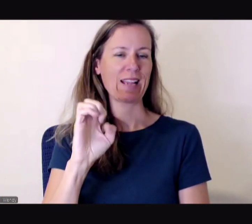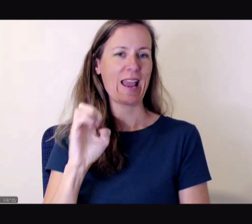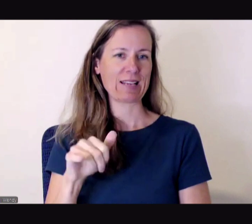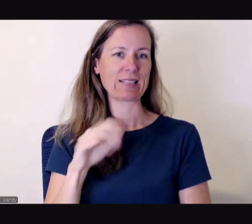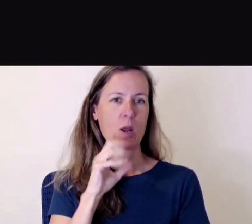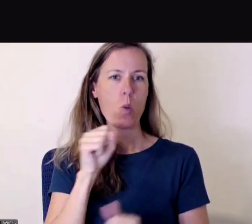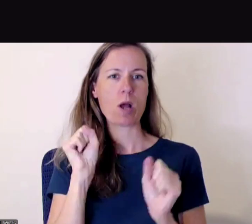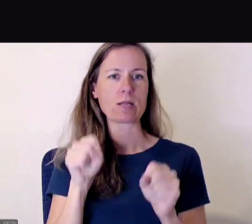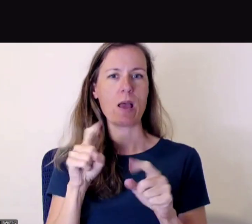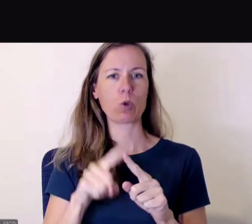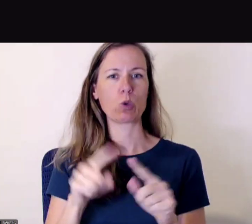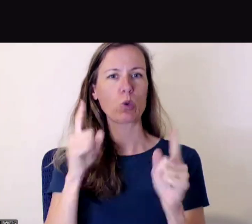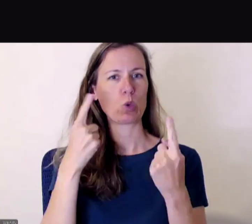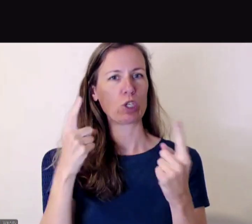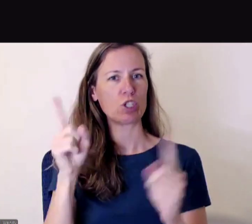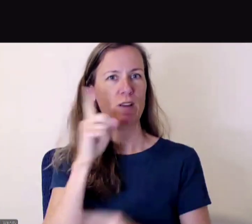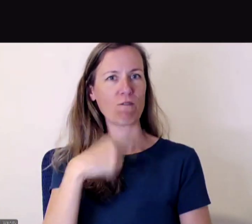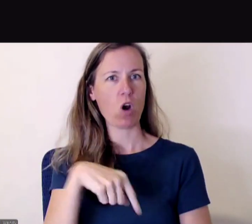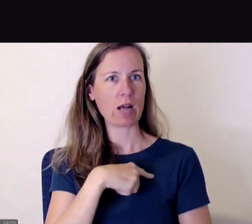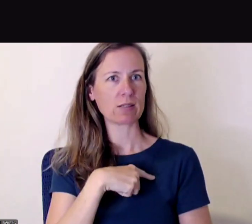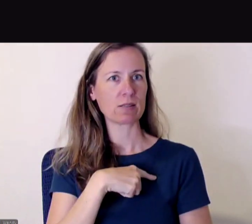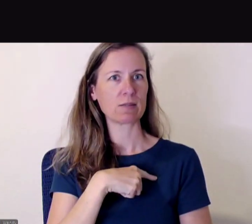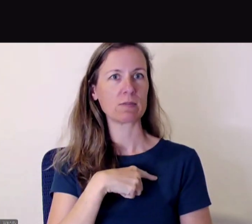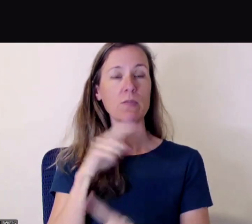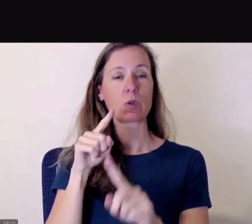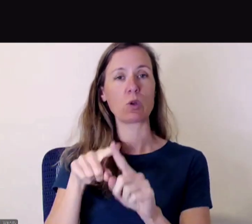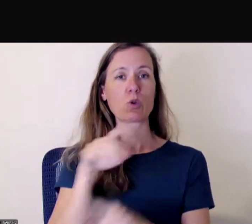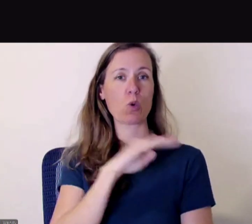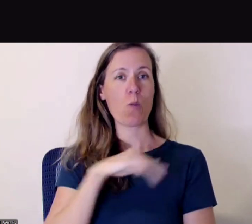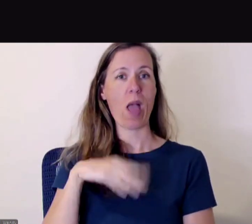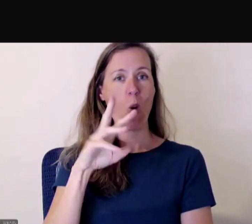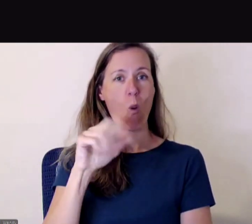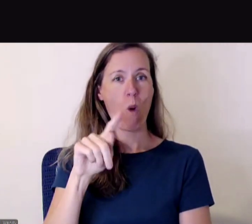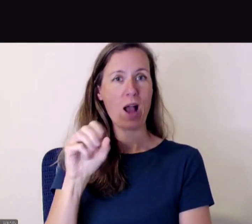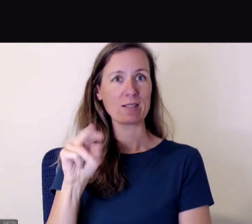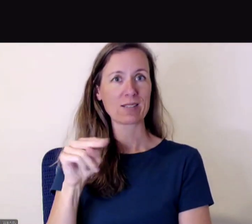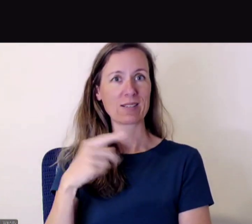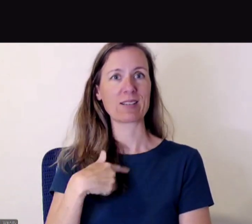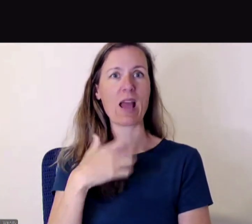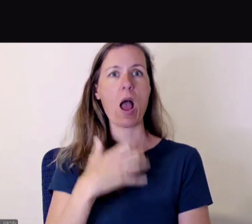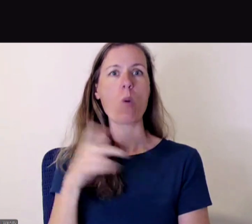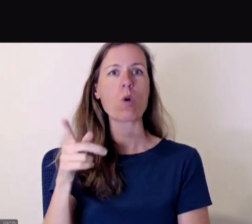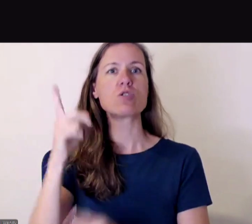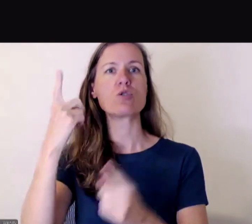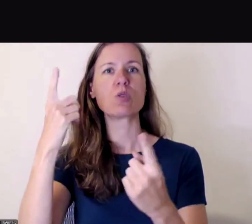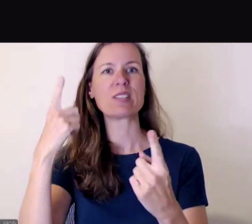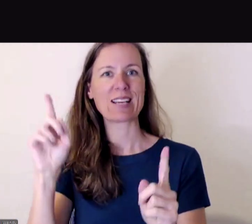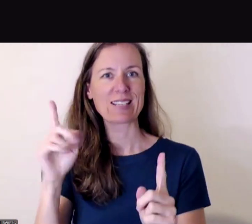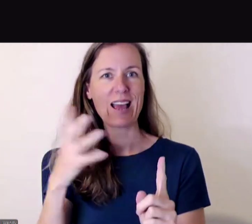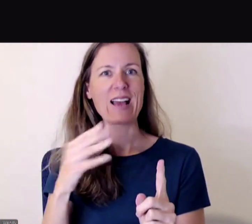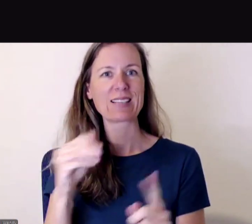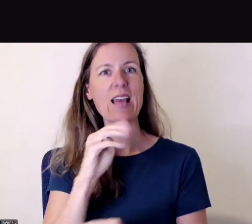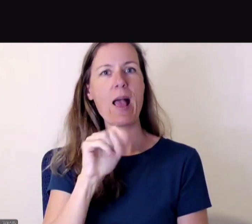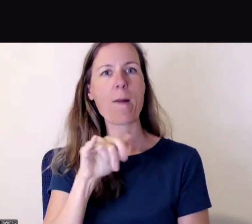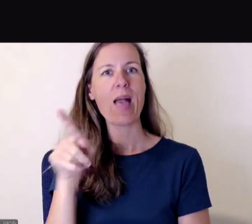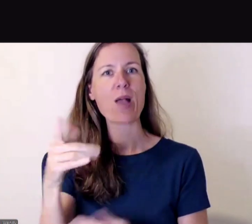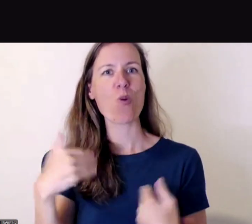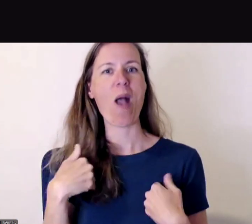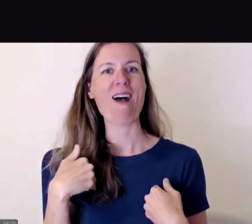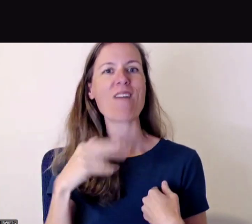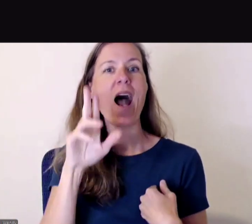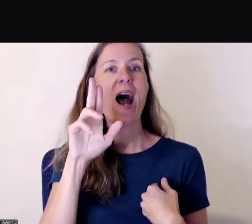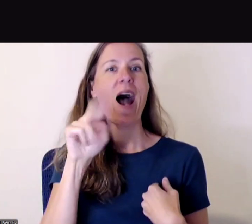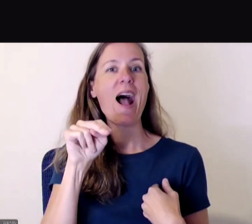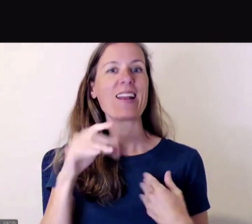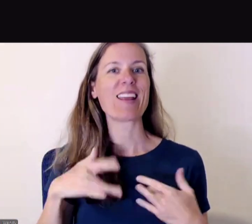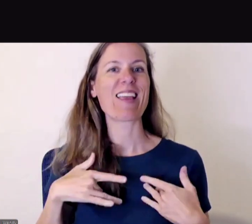To Mayor Watson, I wish you success, and may you have an uneventful tenure.